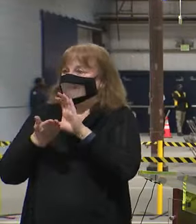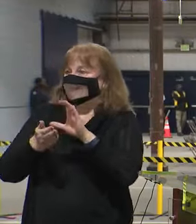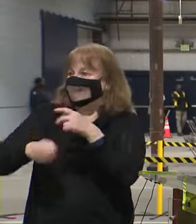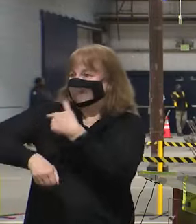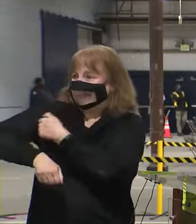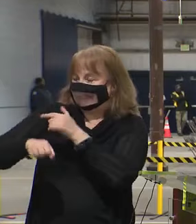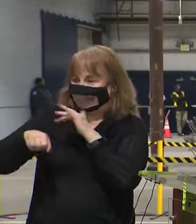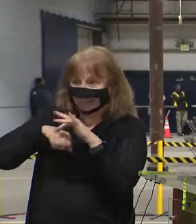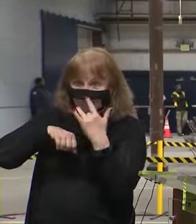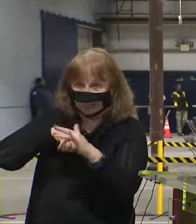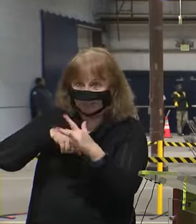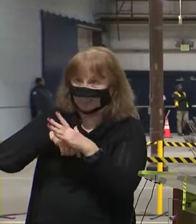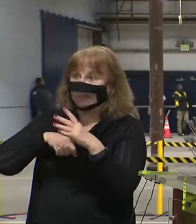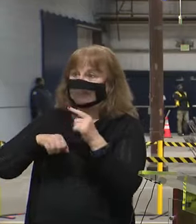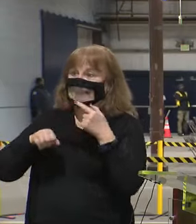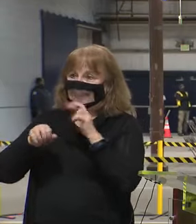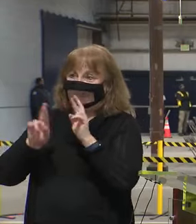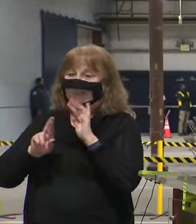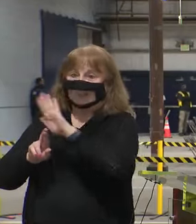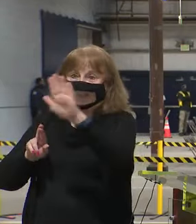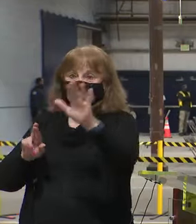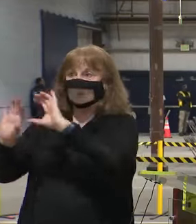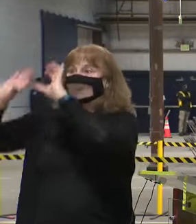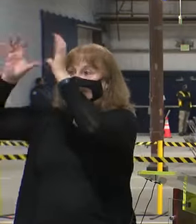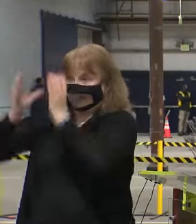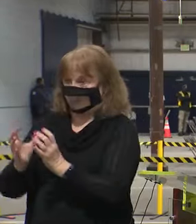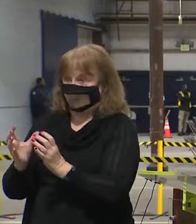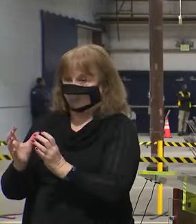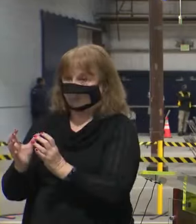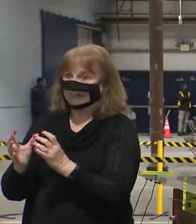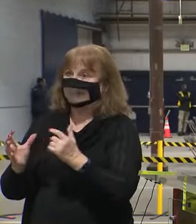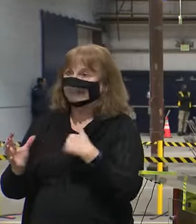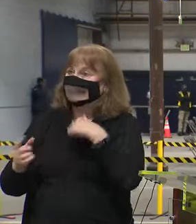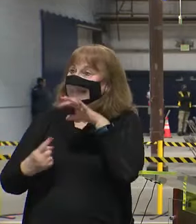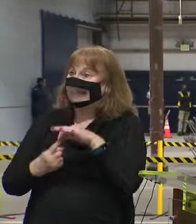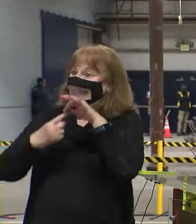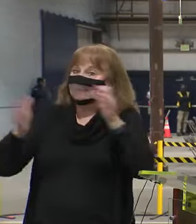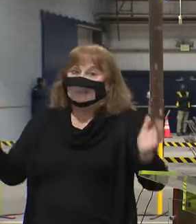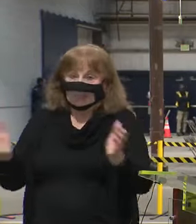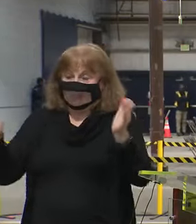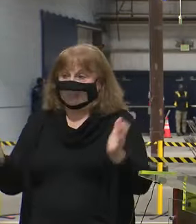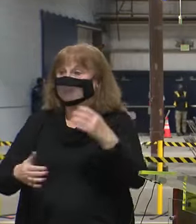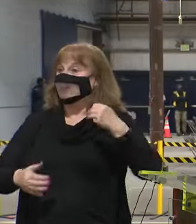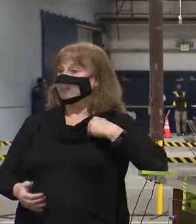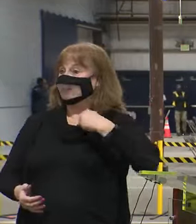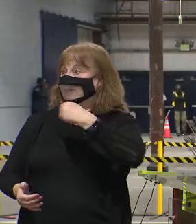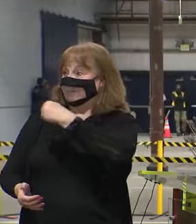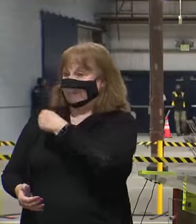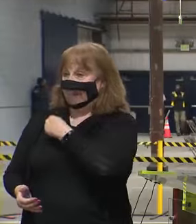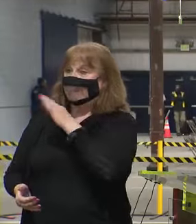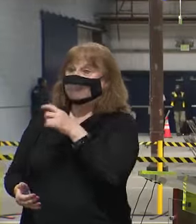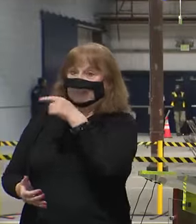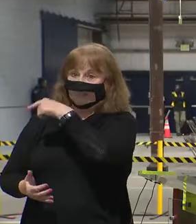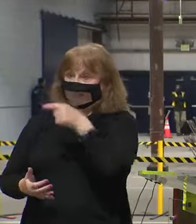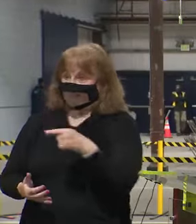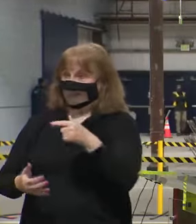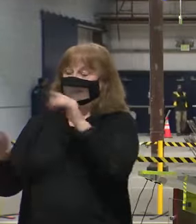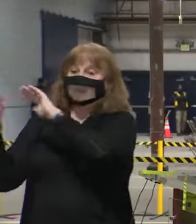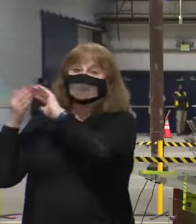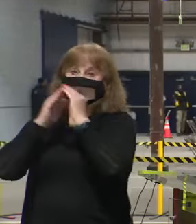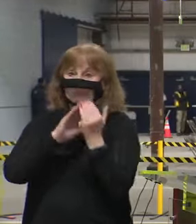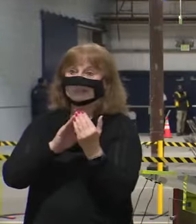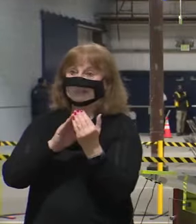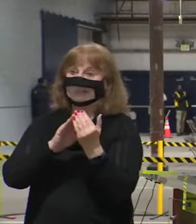are serving your priority category. I especially encourage members of those